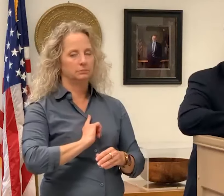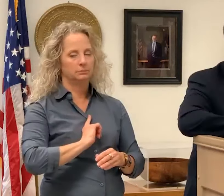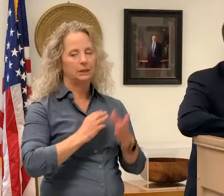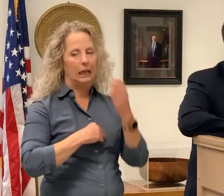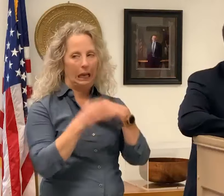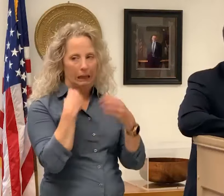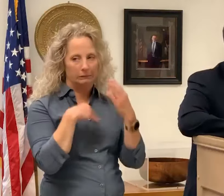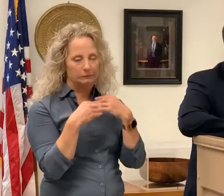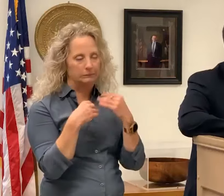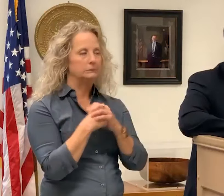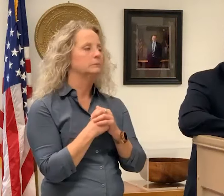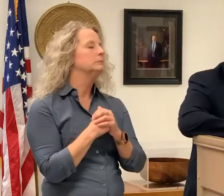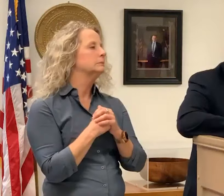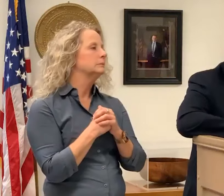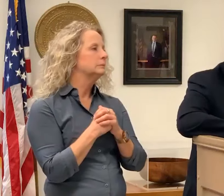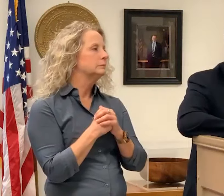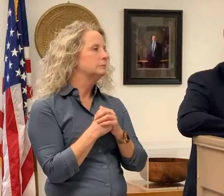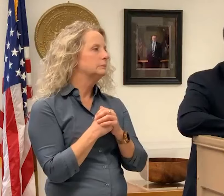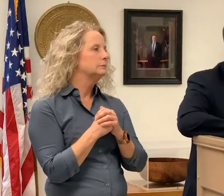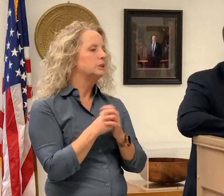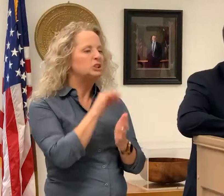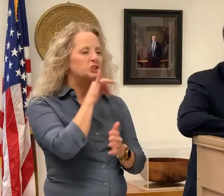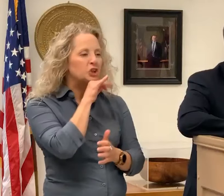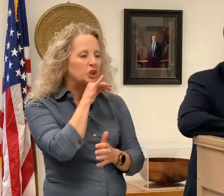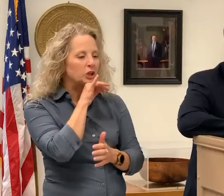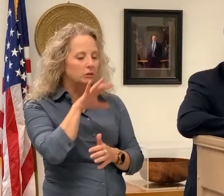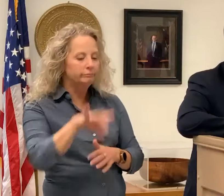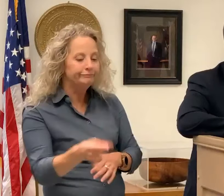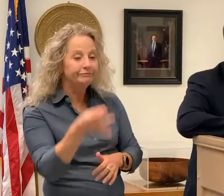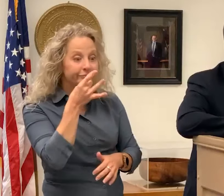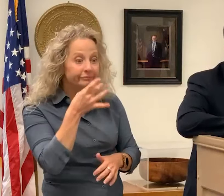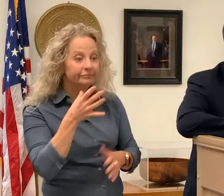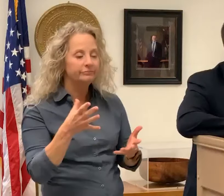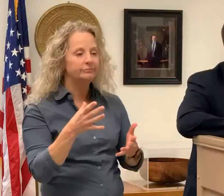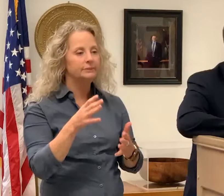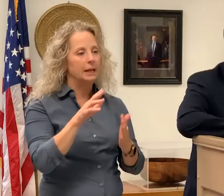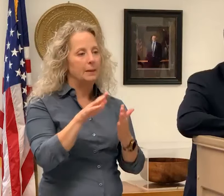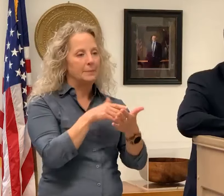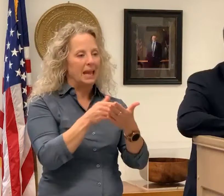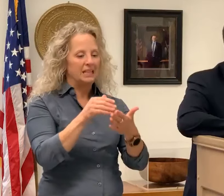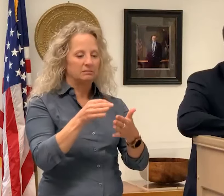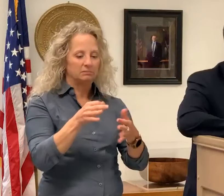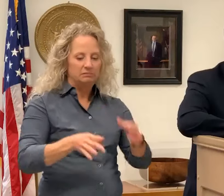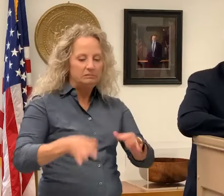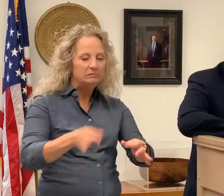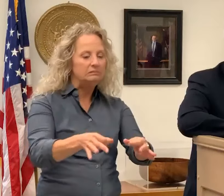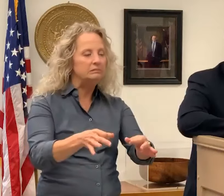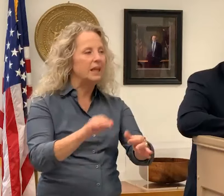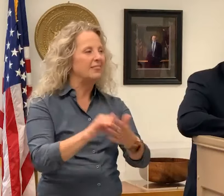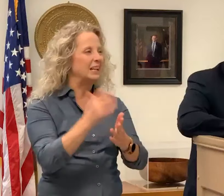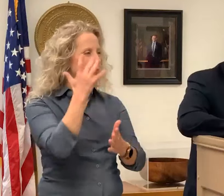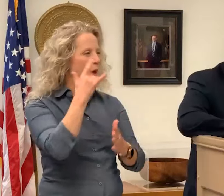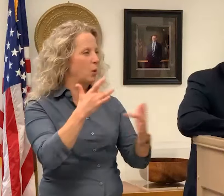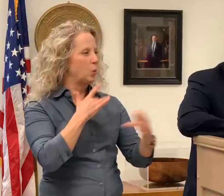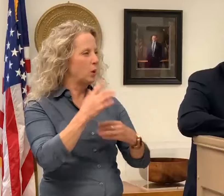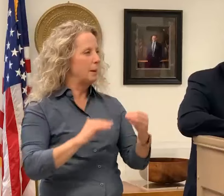mouth, eating specks of dirt or paint chips, that kind of thing, which is why we usually worry more about around